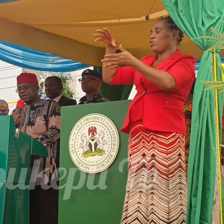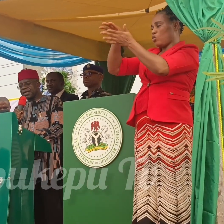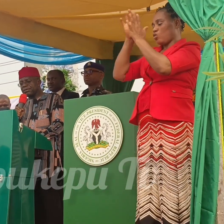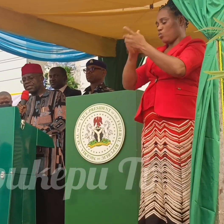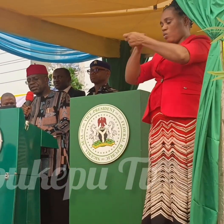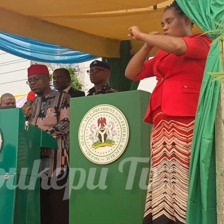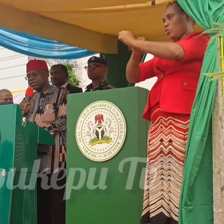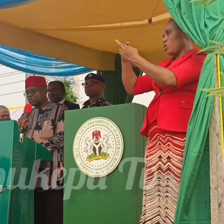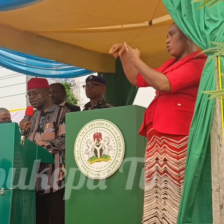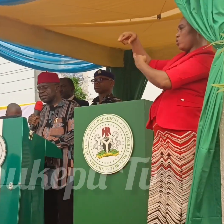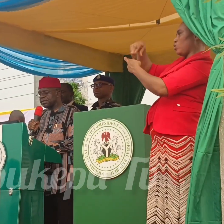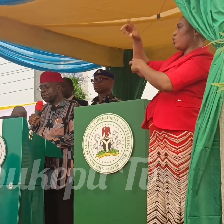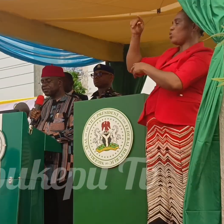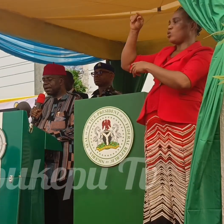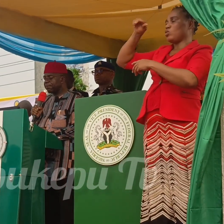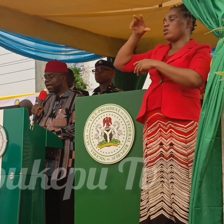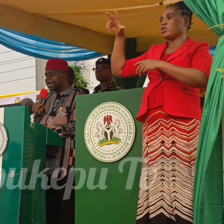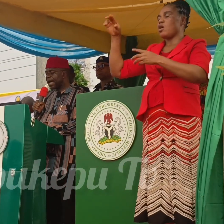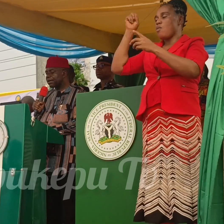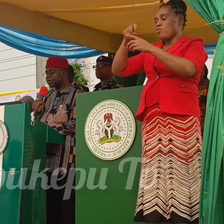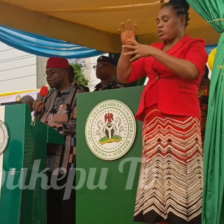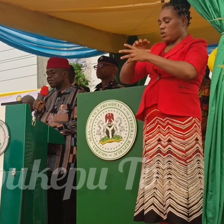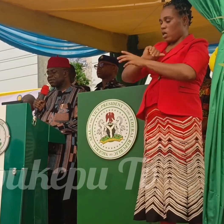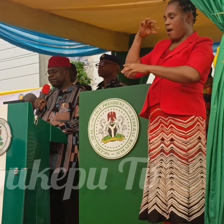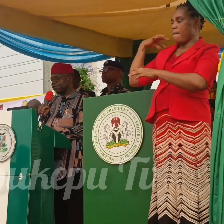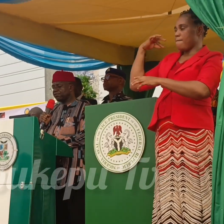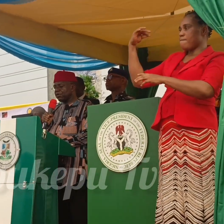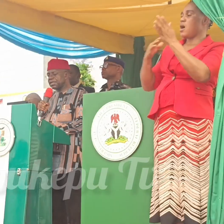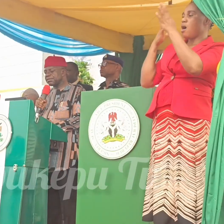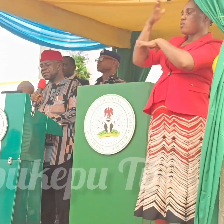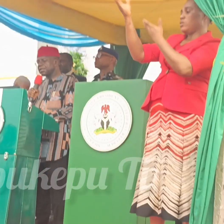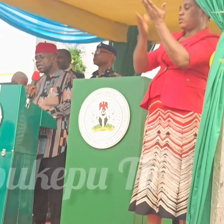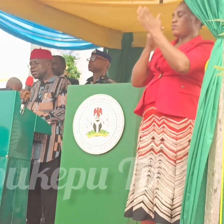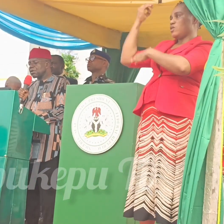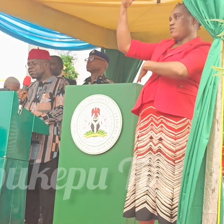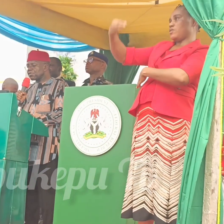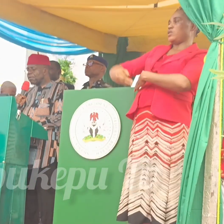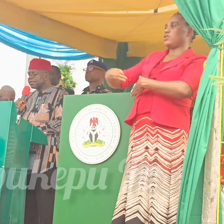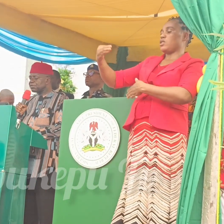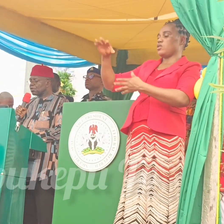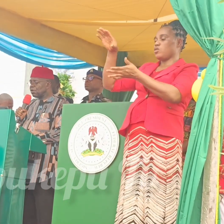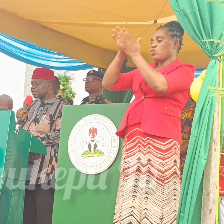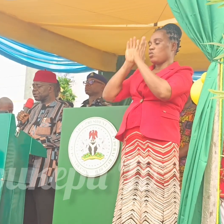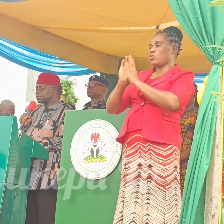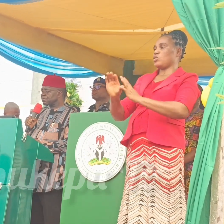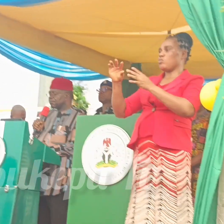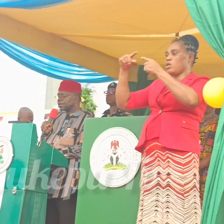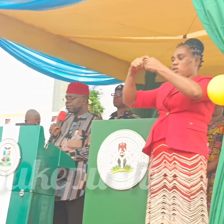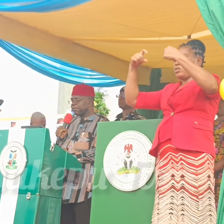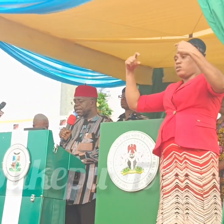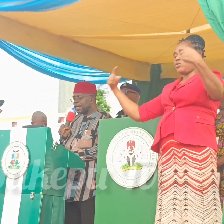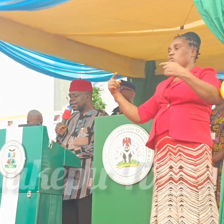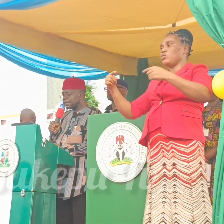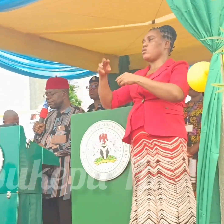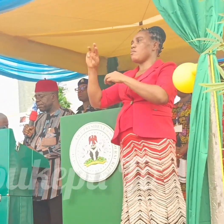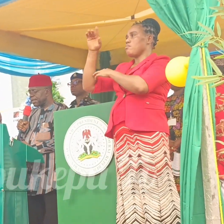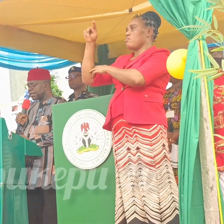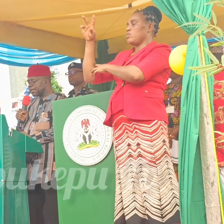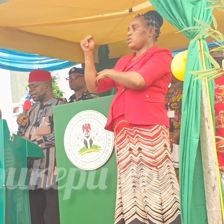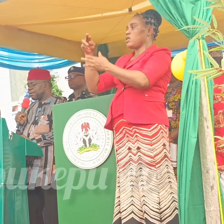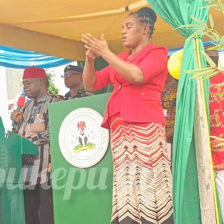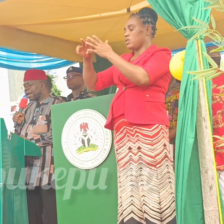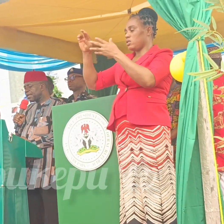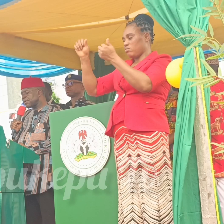Protection Regulation 2023 must apply across service frontiers. Customer disconnection, meter reading